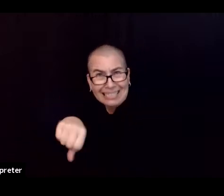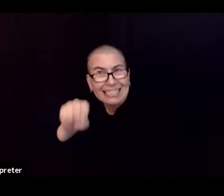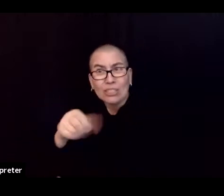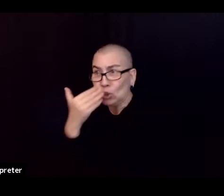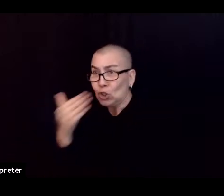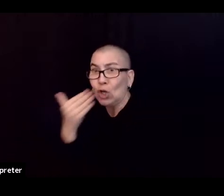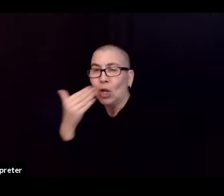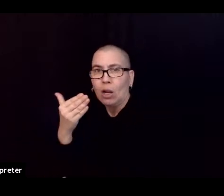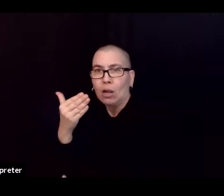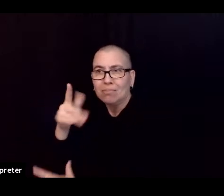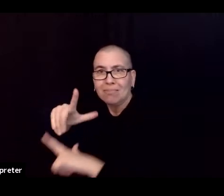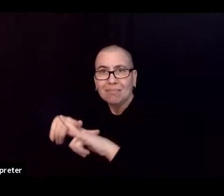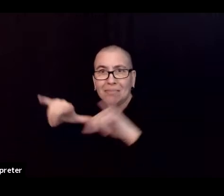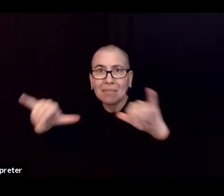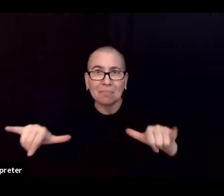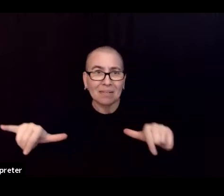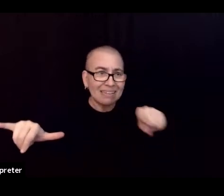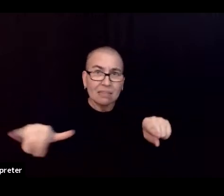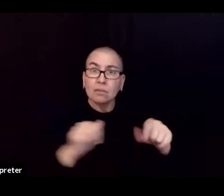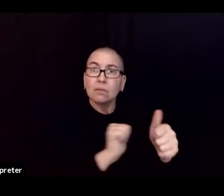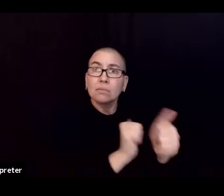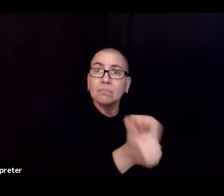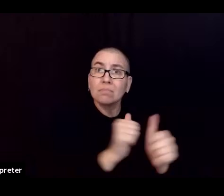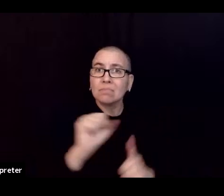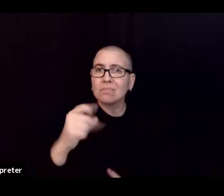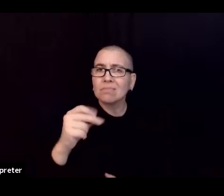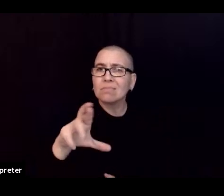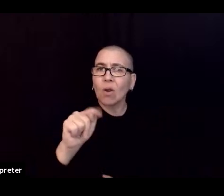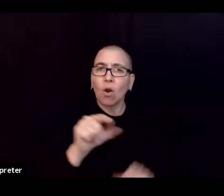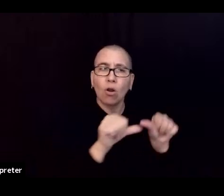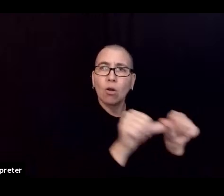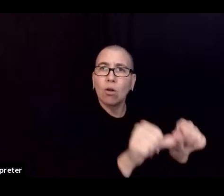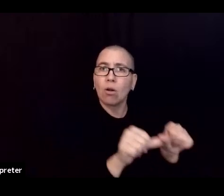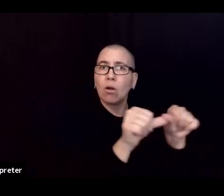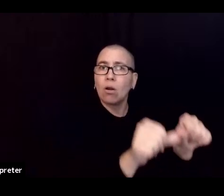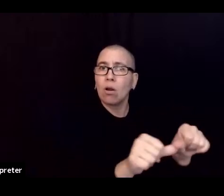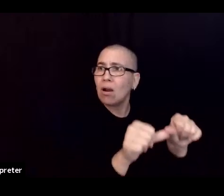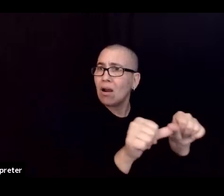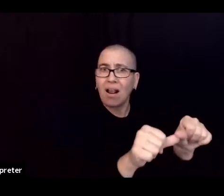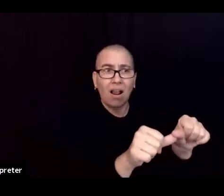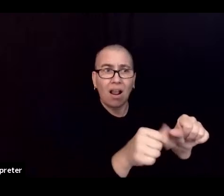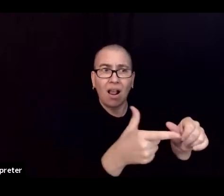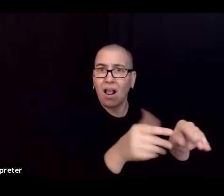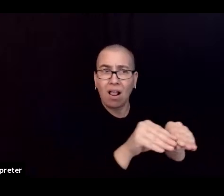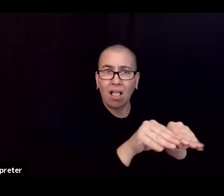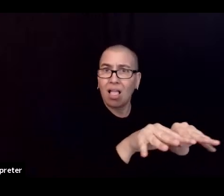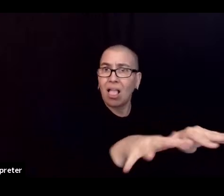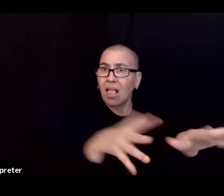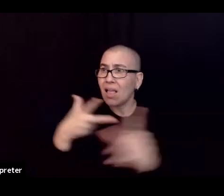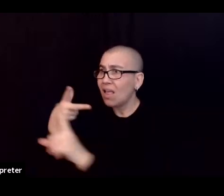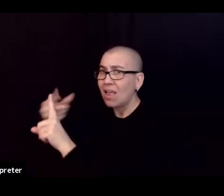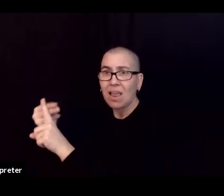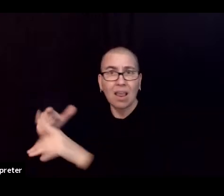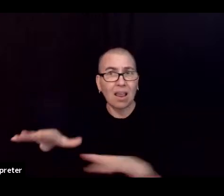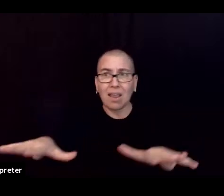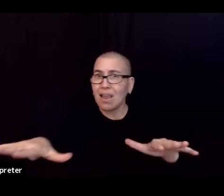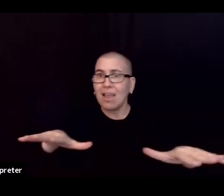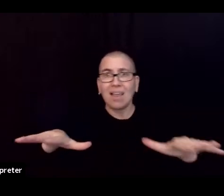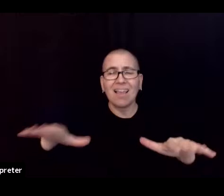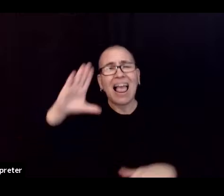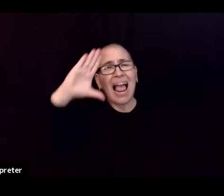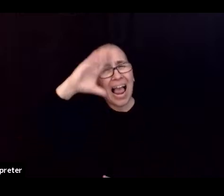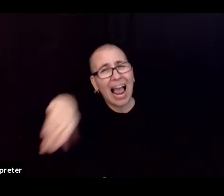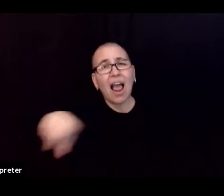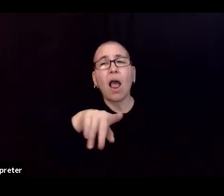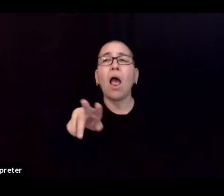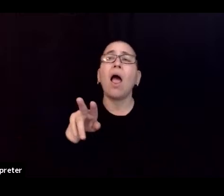vaccinated. We know people are tired of COVID mitigation measures. We are too, but the next number of months are